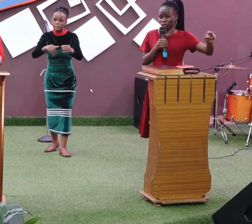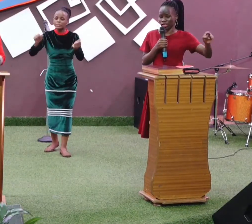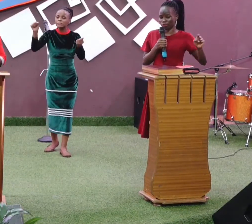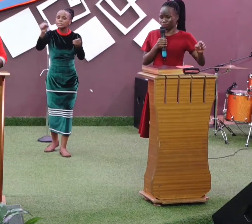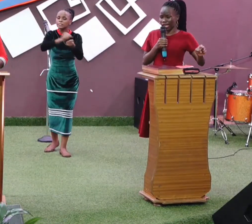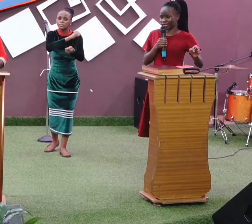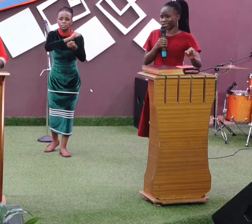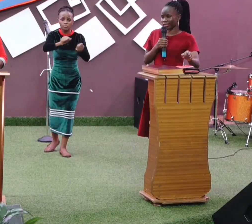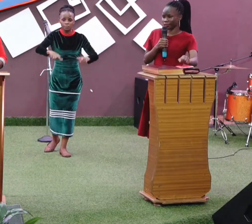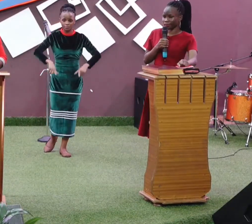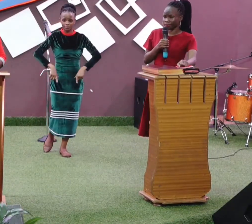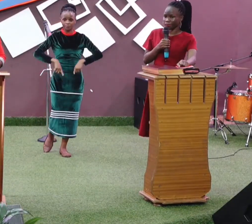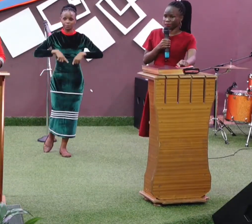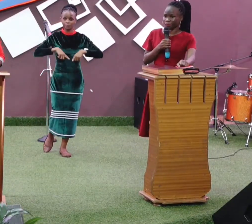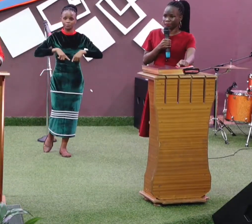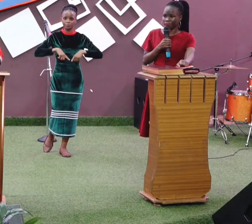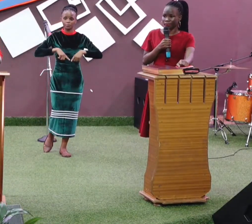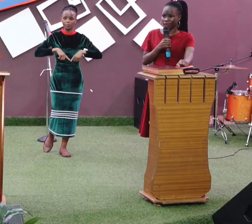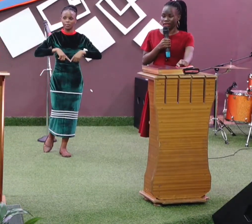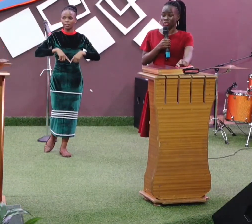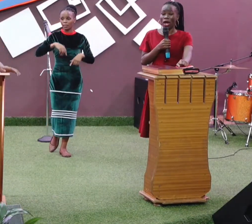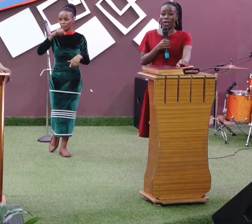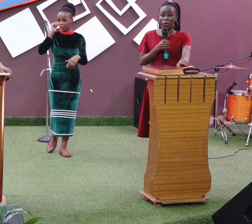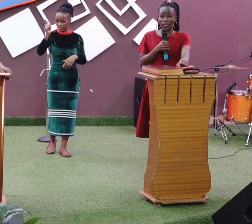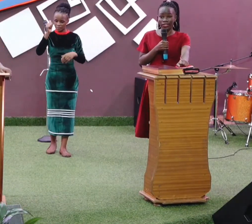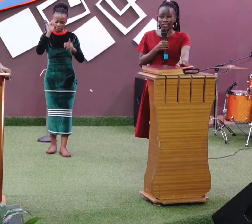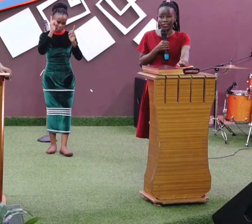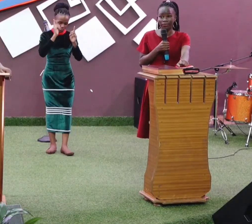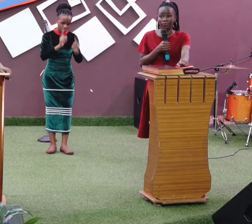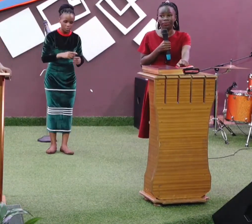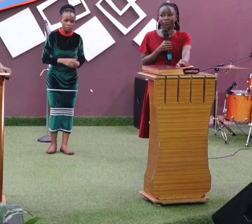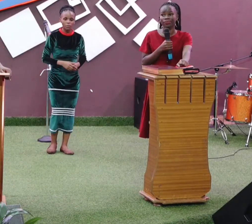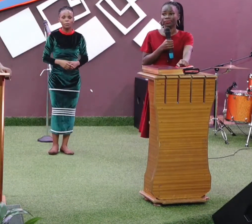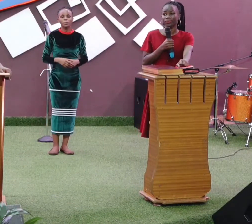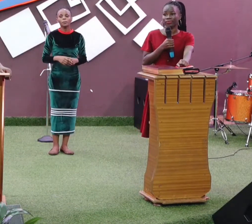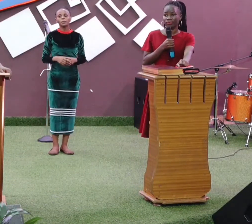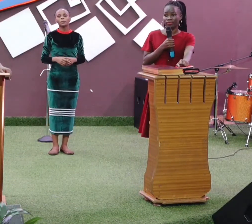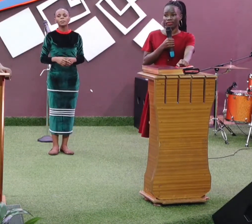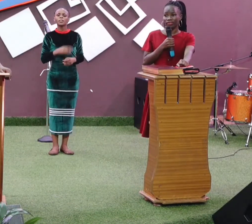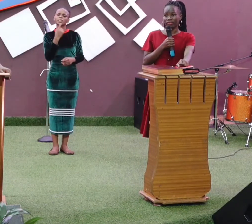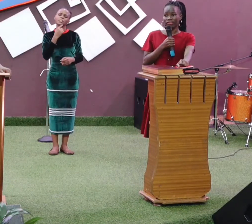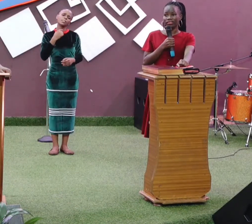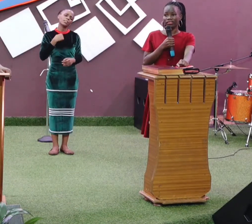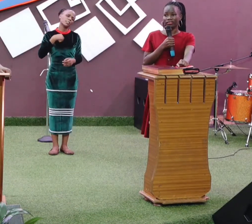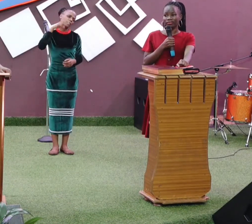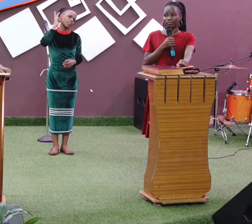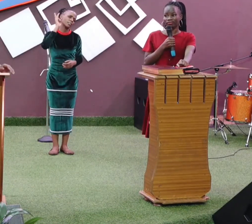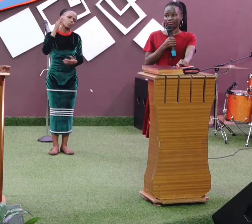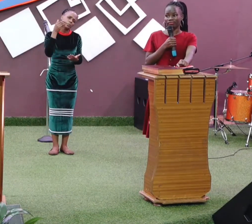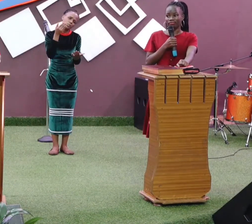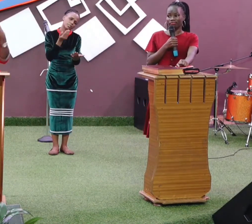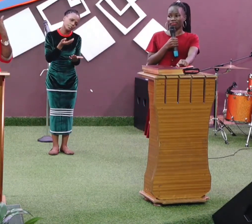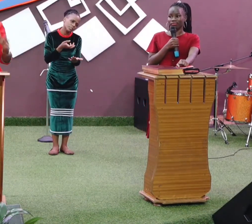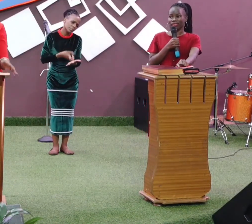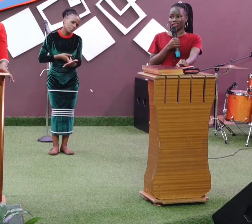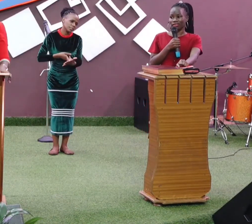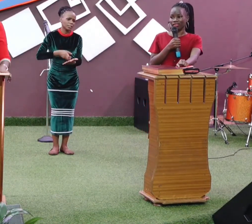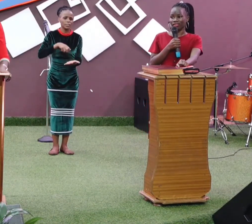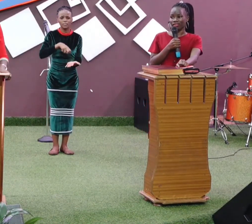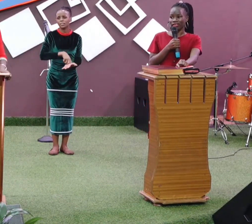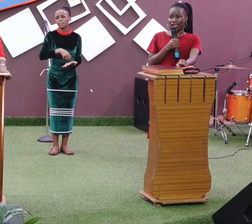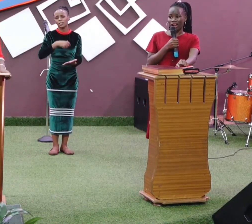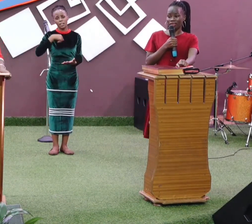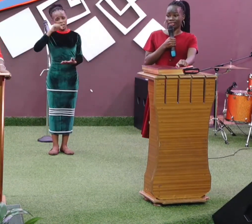they point you to that place. So ntuuka. So I reach. Nze ngangamba nja bega irira mutima gwange chenalina